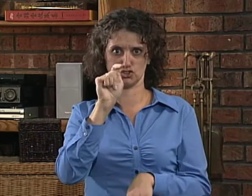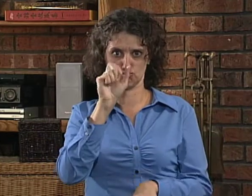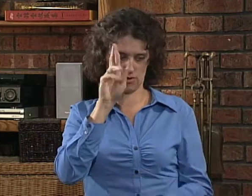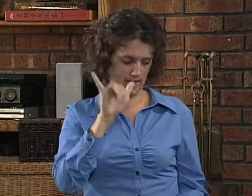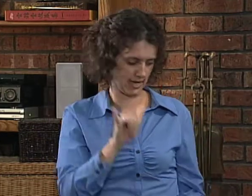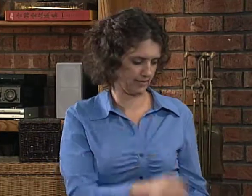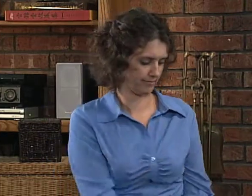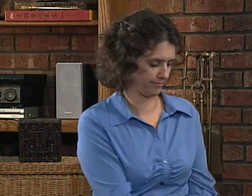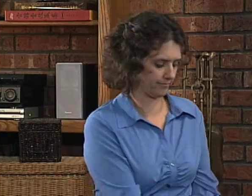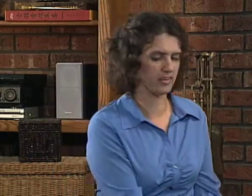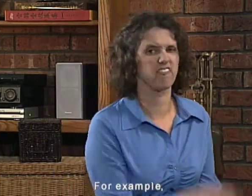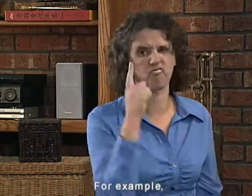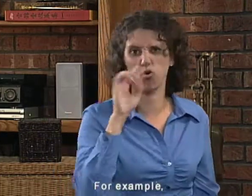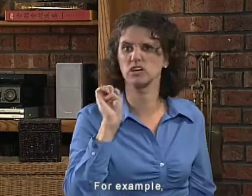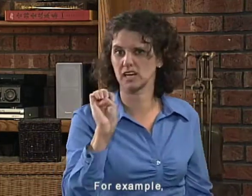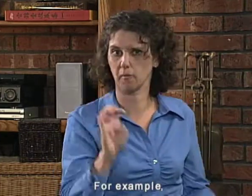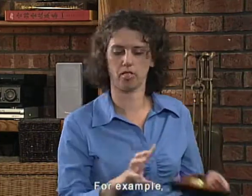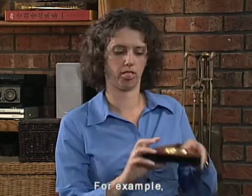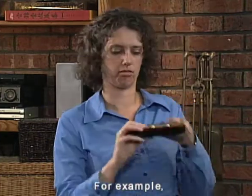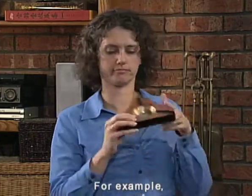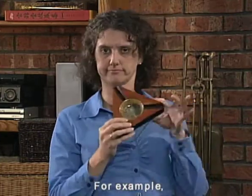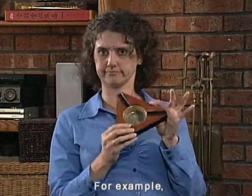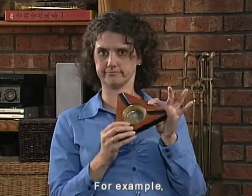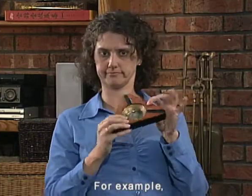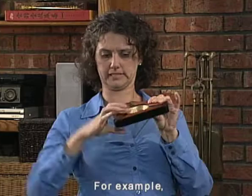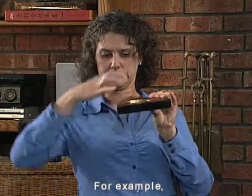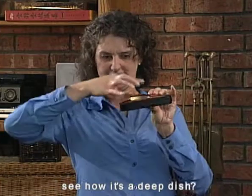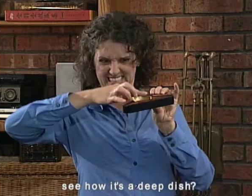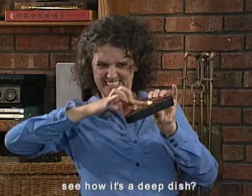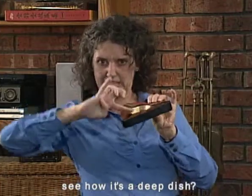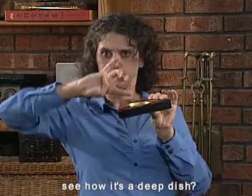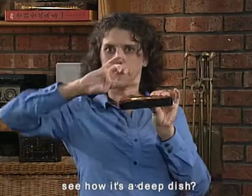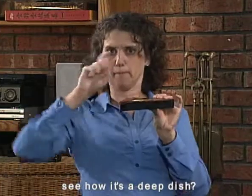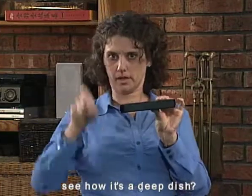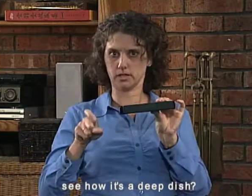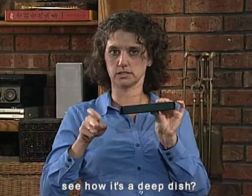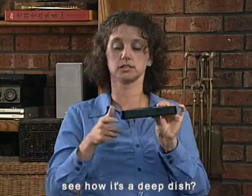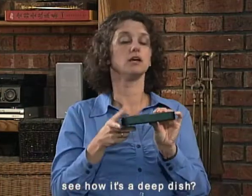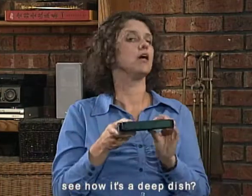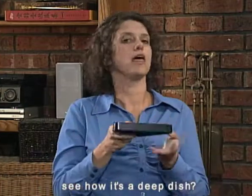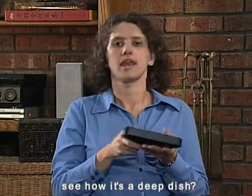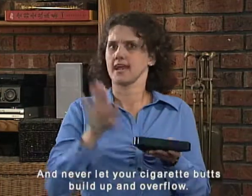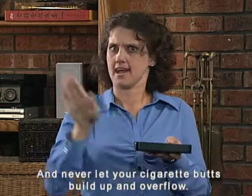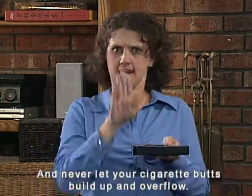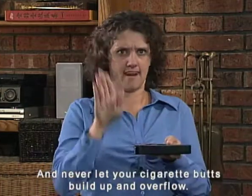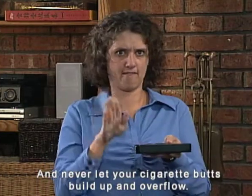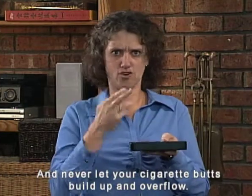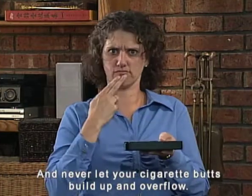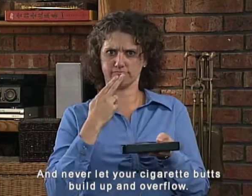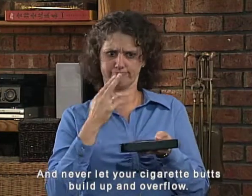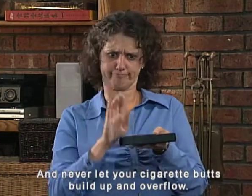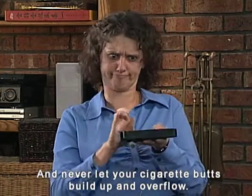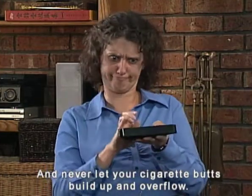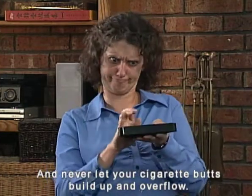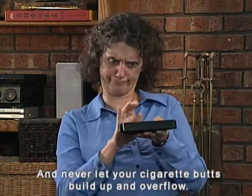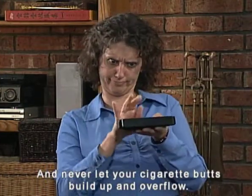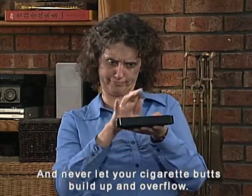For example, see how it's a deep dish? And never let your cigarette butts build up